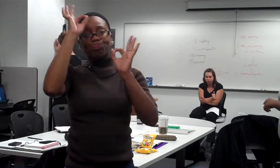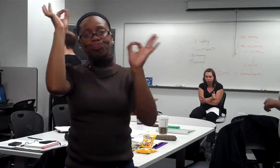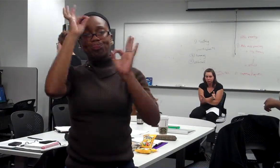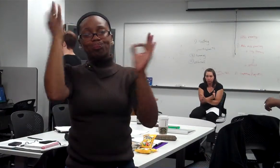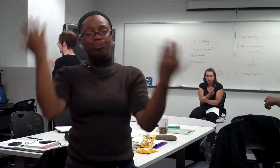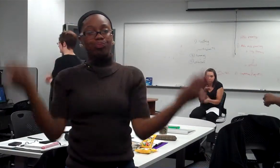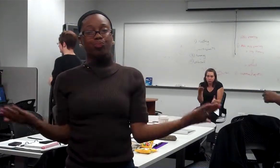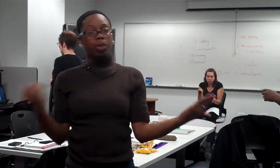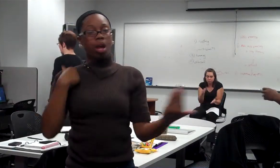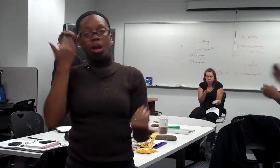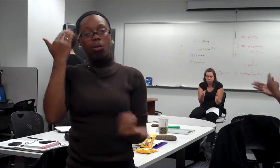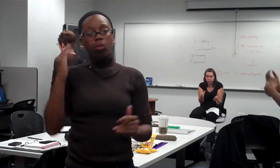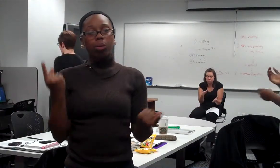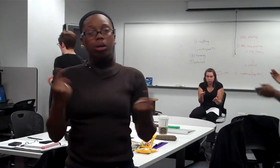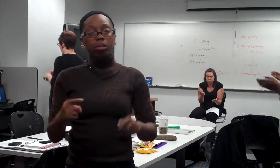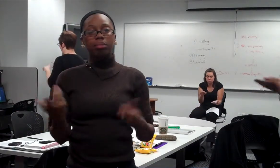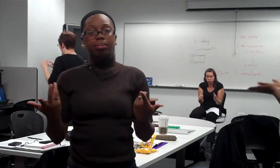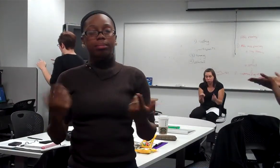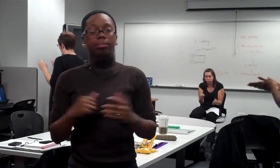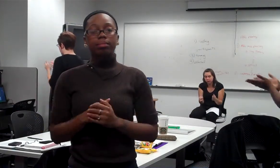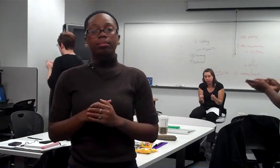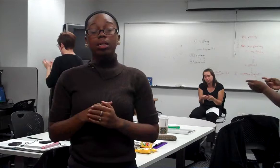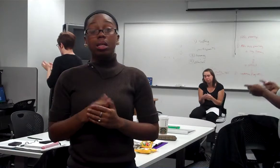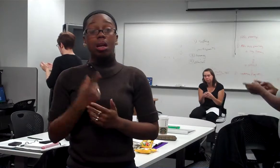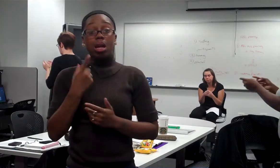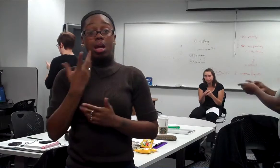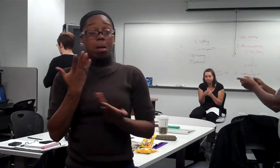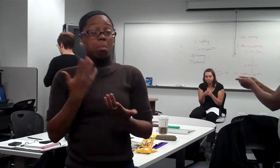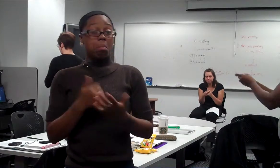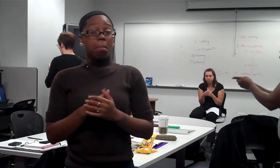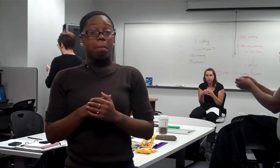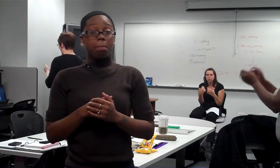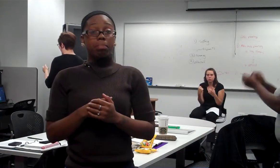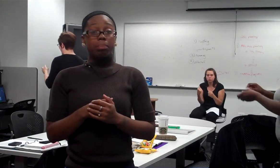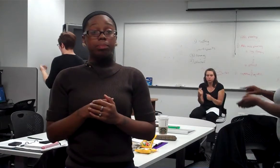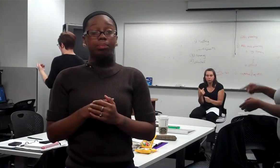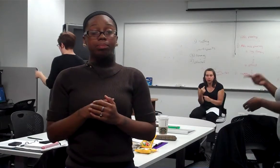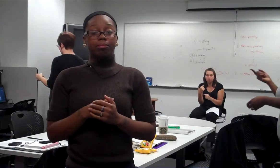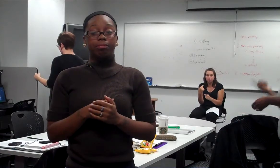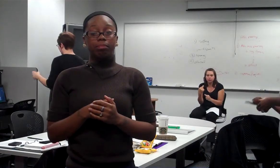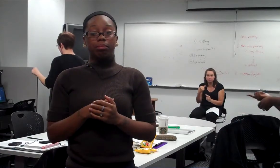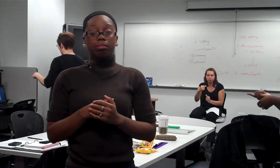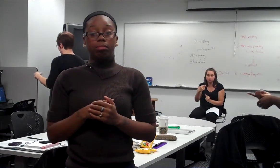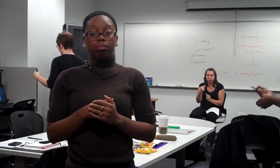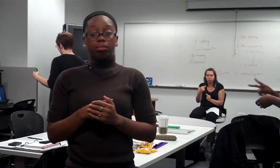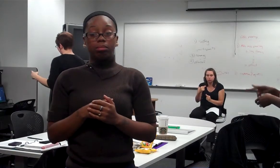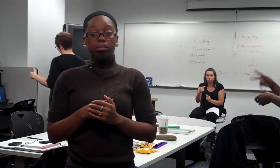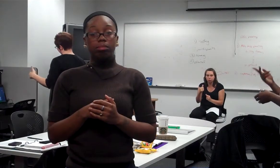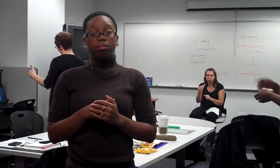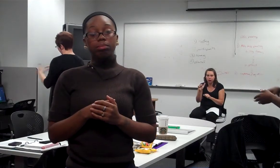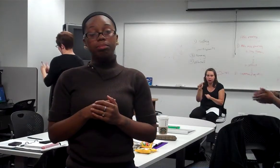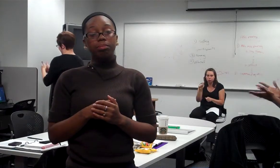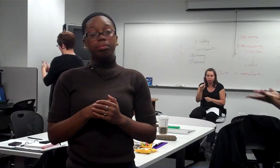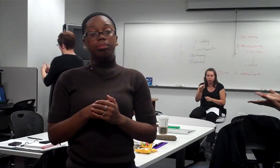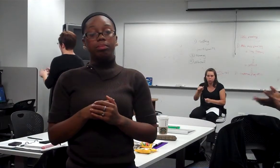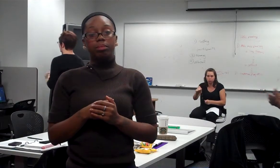somebody. Possibly the canoe could tip. So I try to kind of, you know, paddle with the